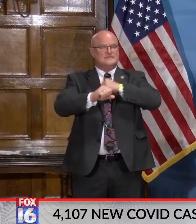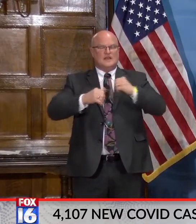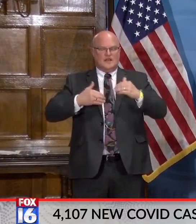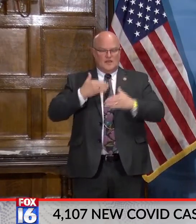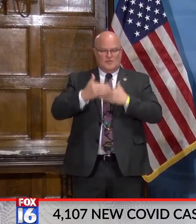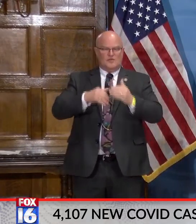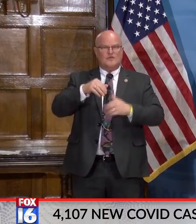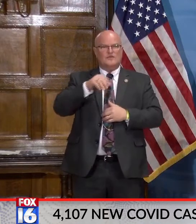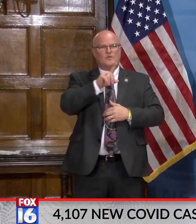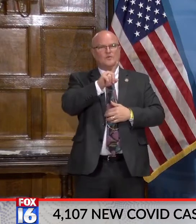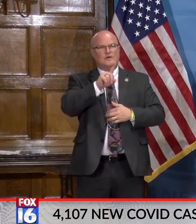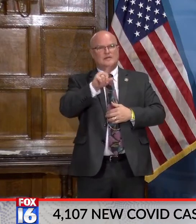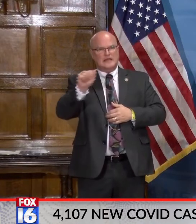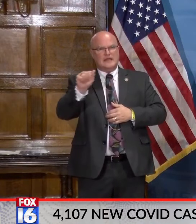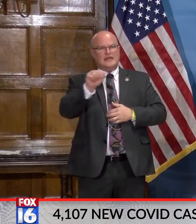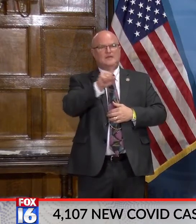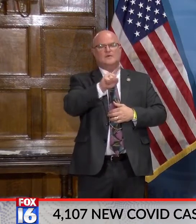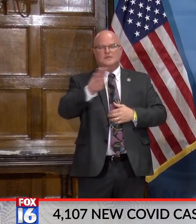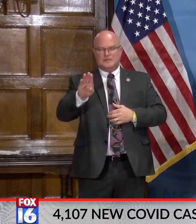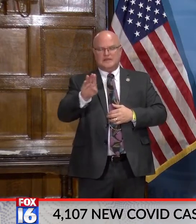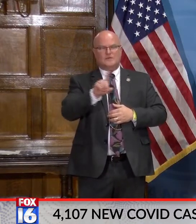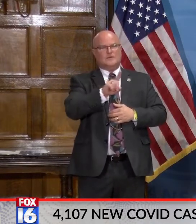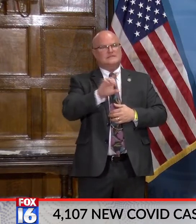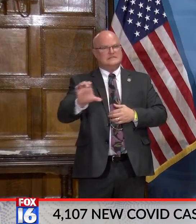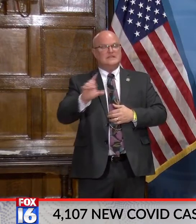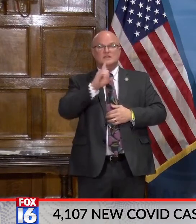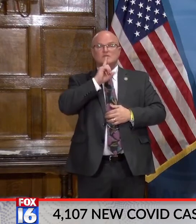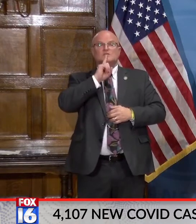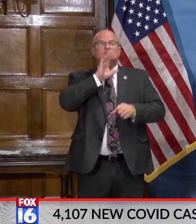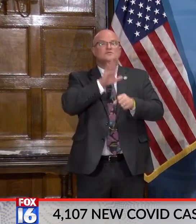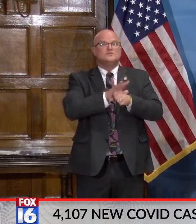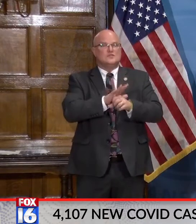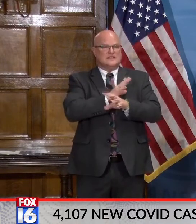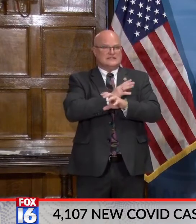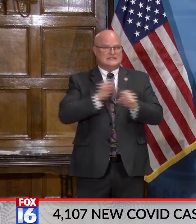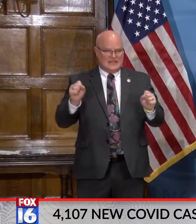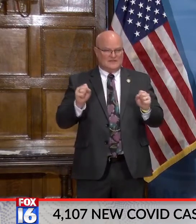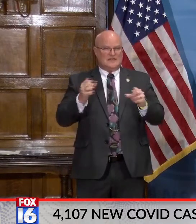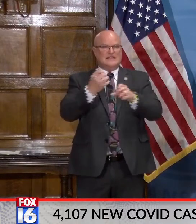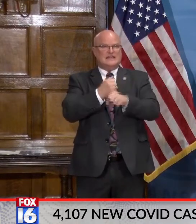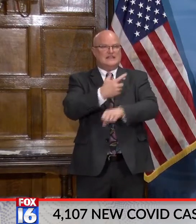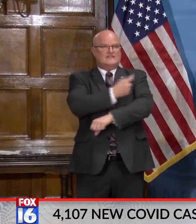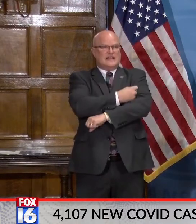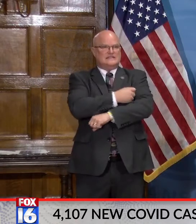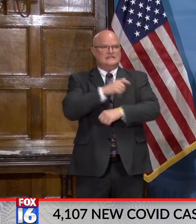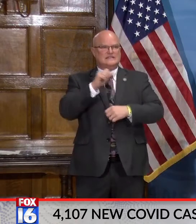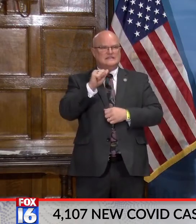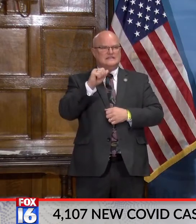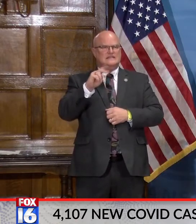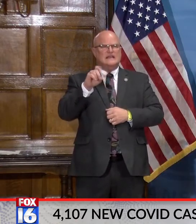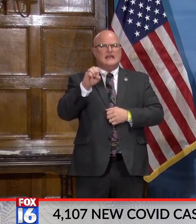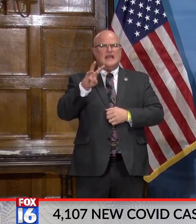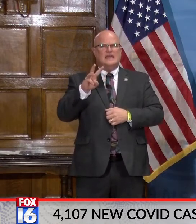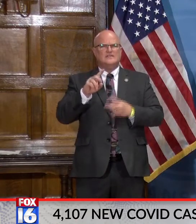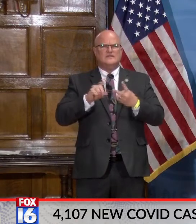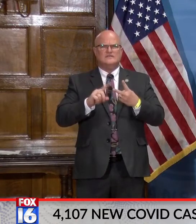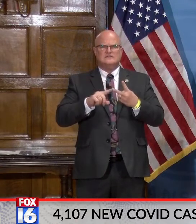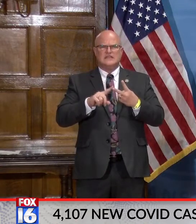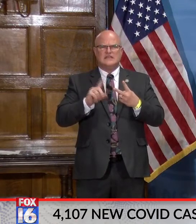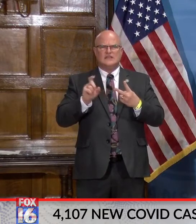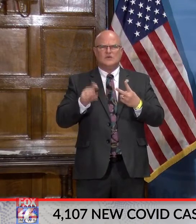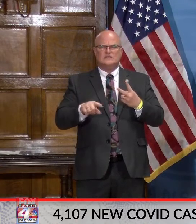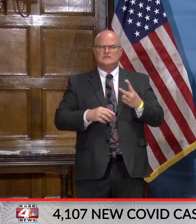phases to assure the safety and the importance of getting the vaccine. Andrew, did you have a second